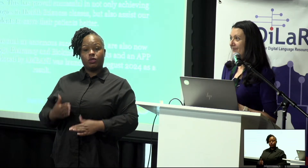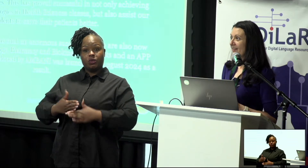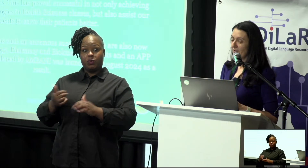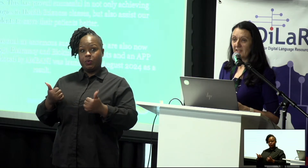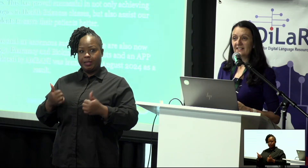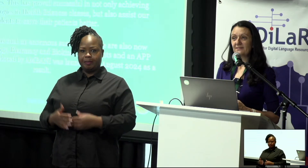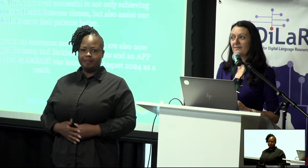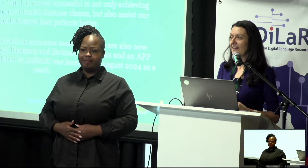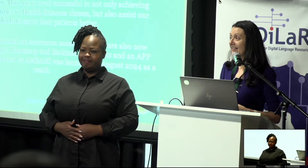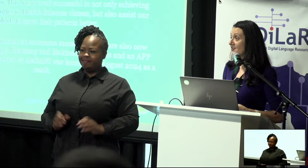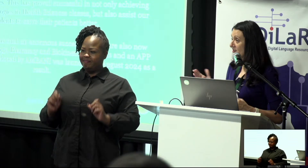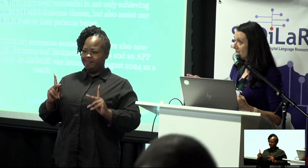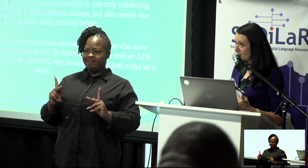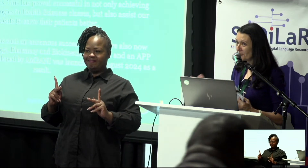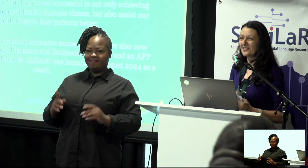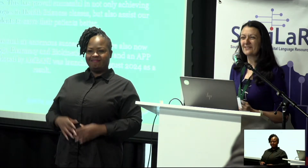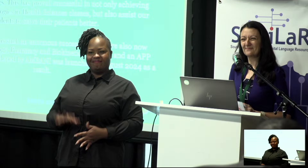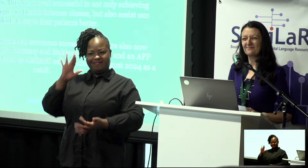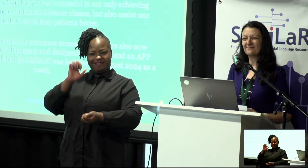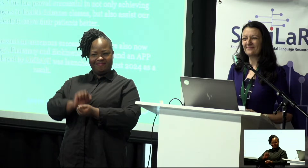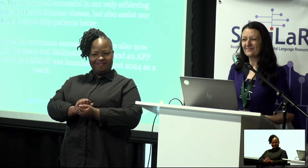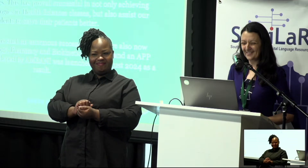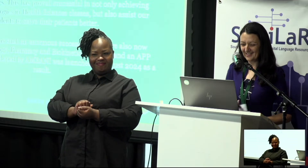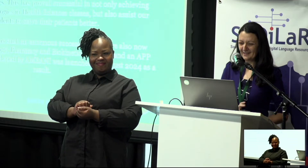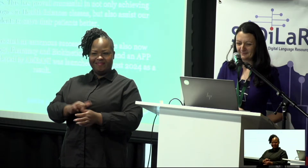works. Right, and that is just in short. Okay.